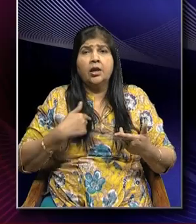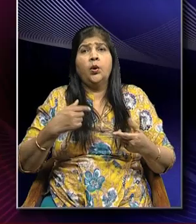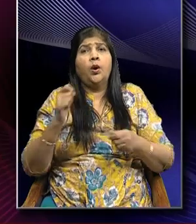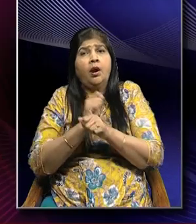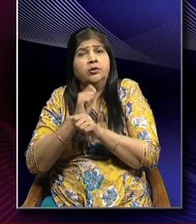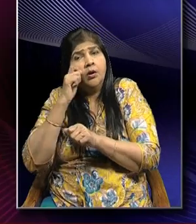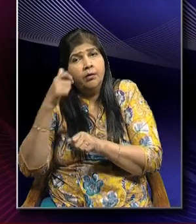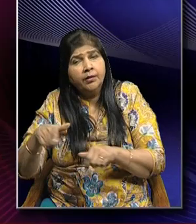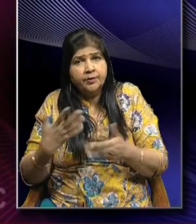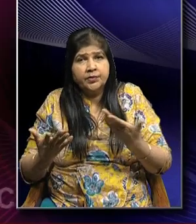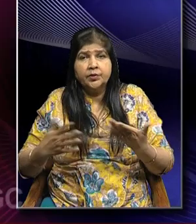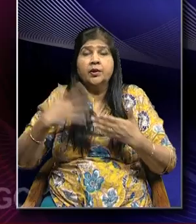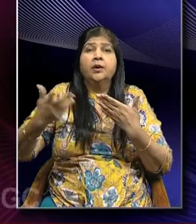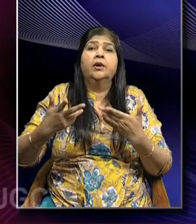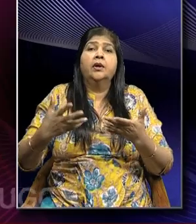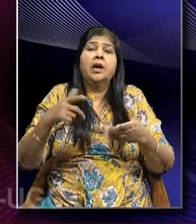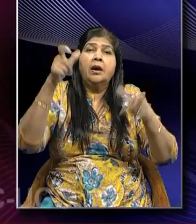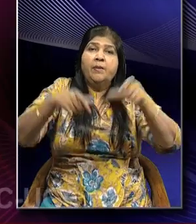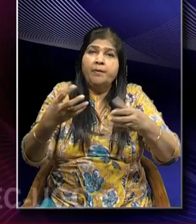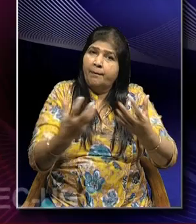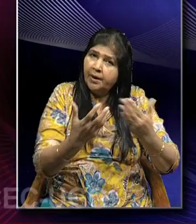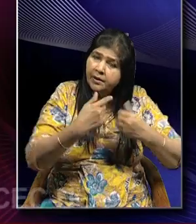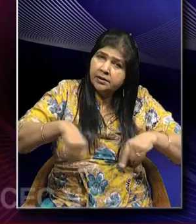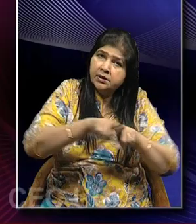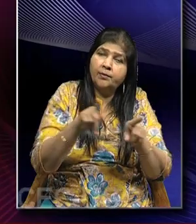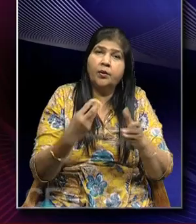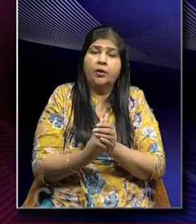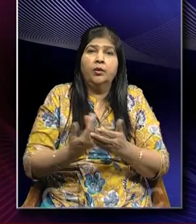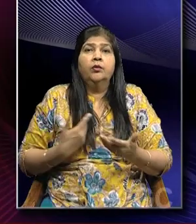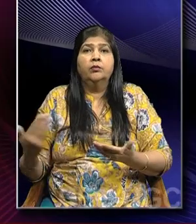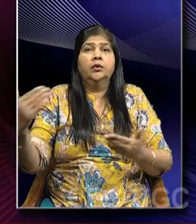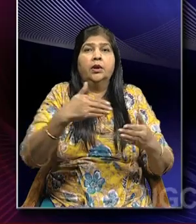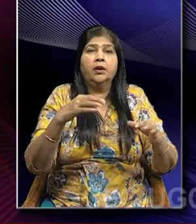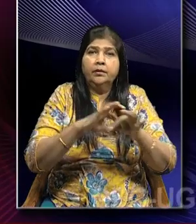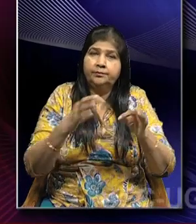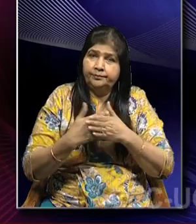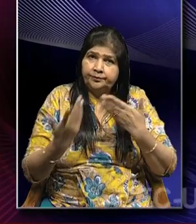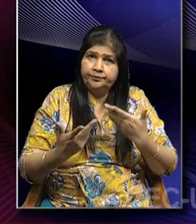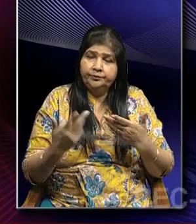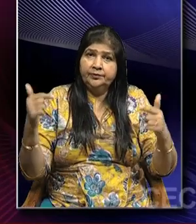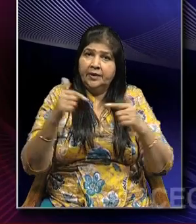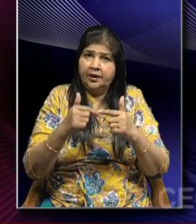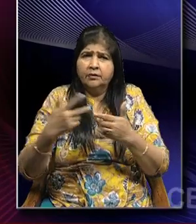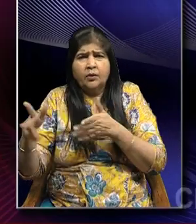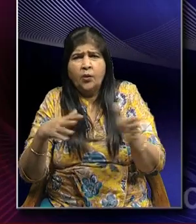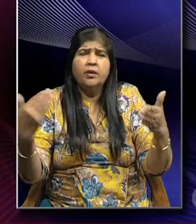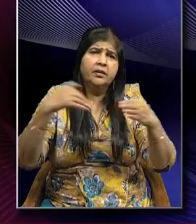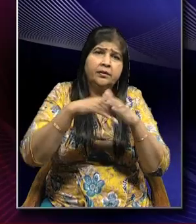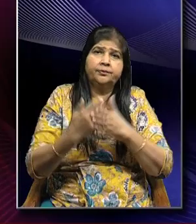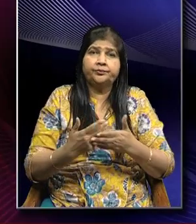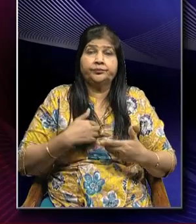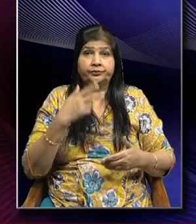employees, be it your customers, or whosoever is coming in contact with you directly or indirectly. You